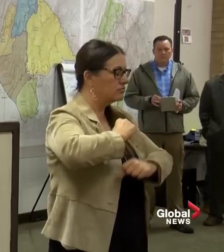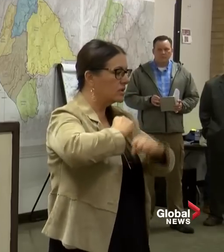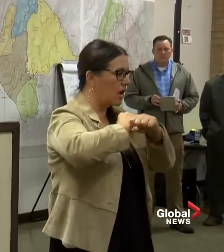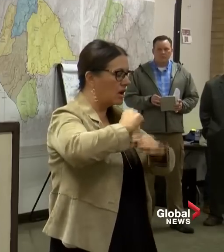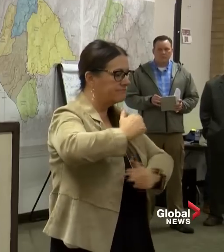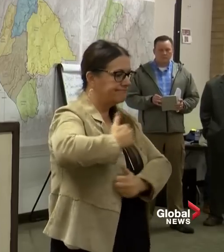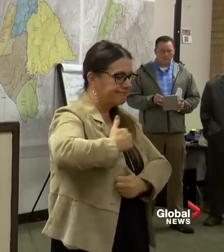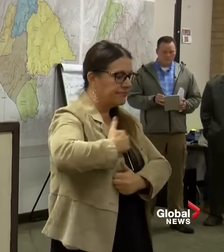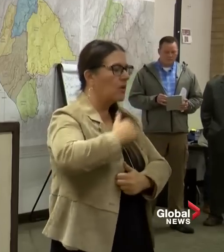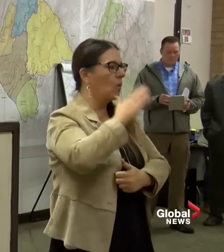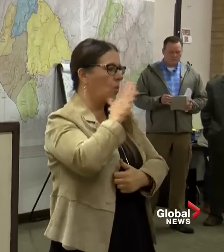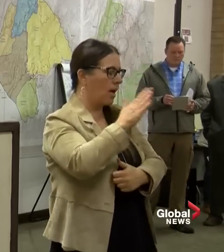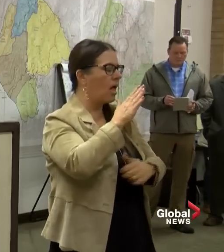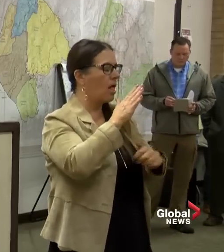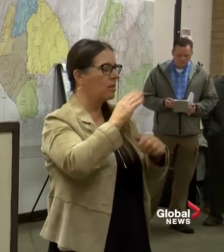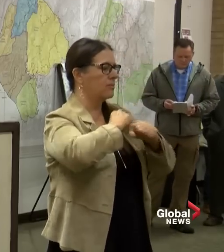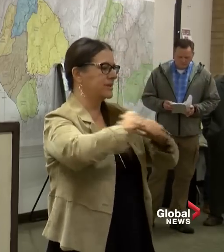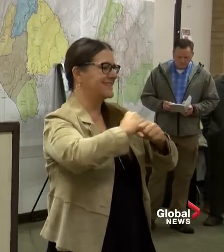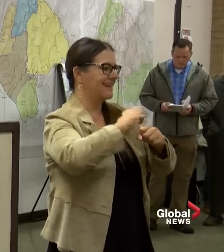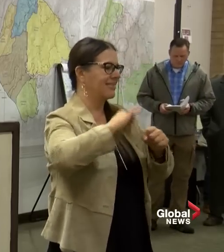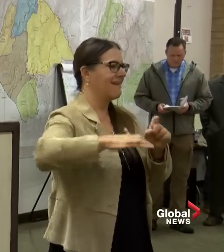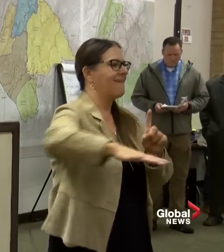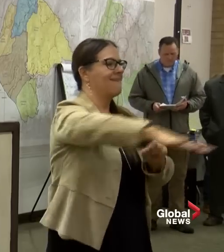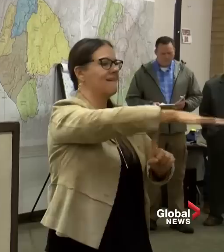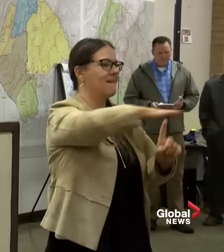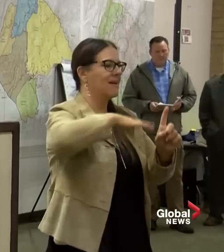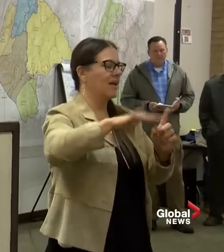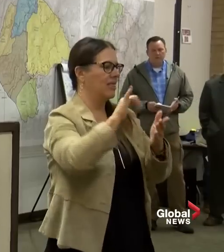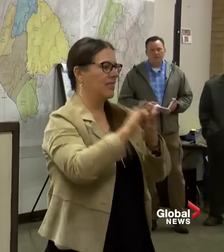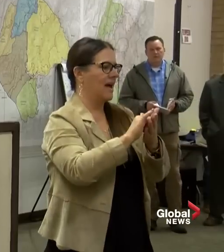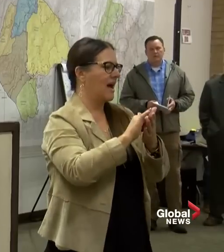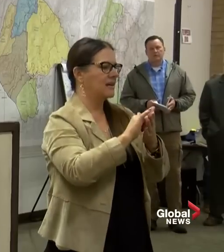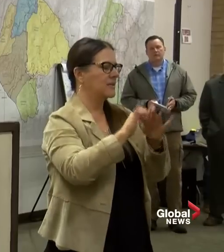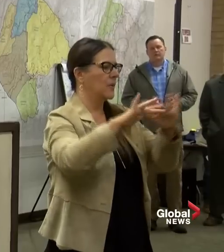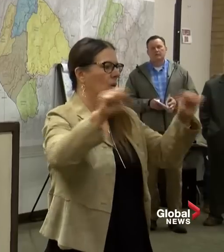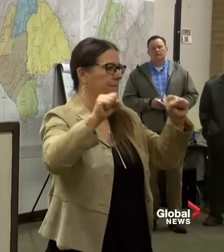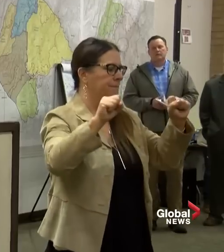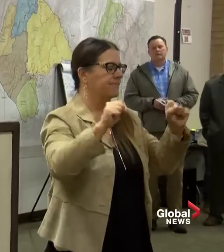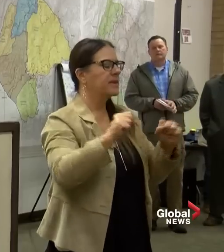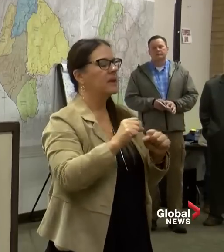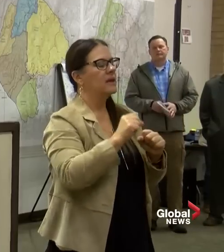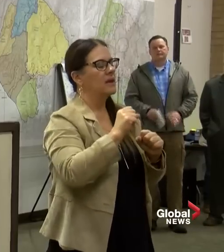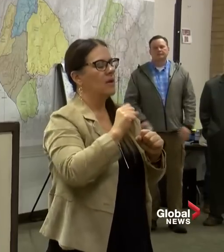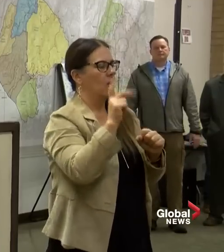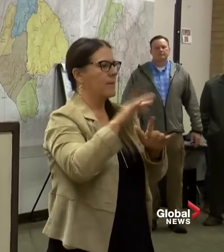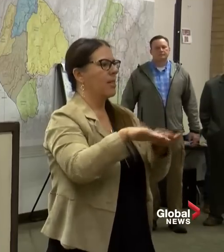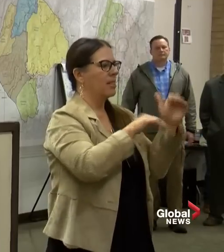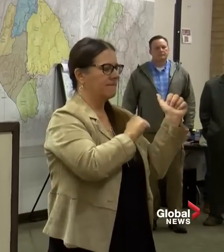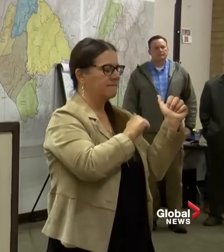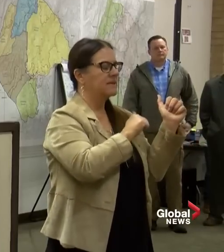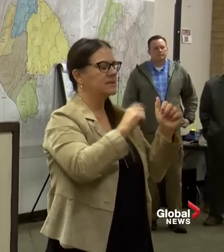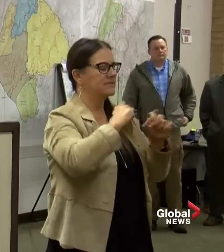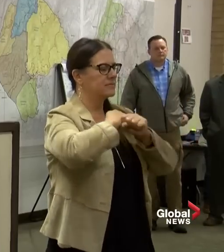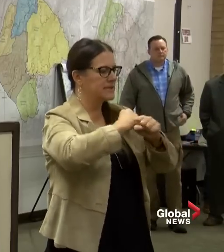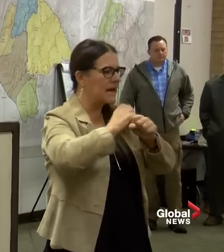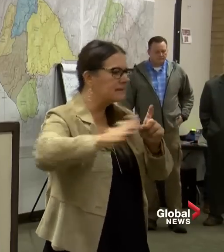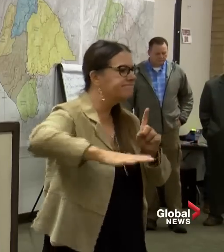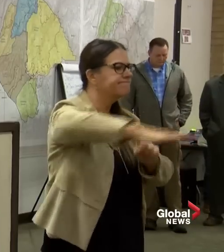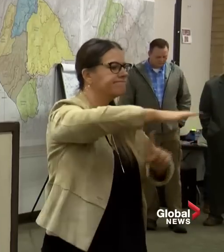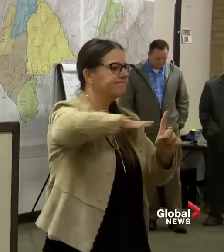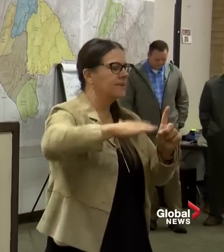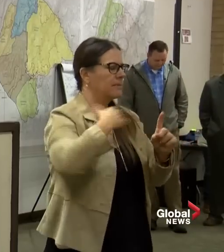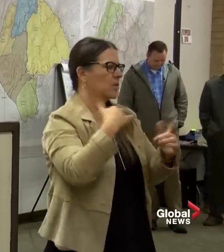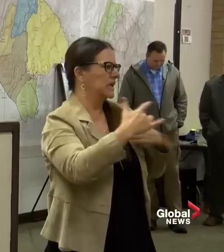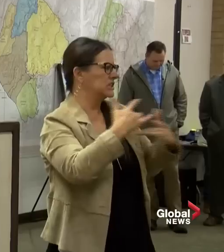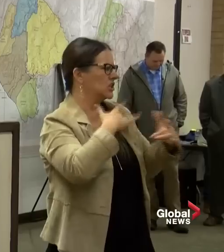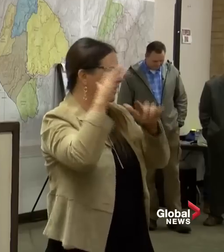those areas that have been evacuated. The rain is of concern to us, and there is certainly the potential for mud flows.